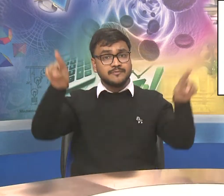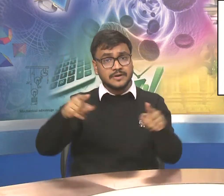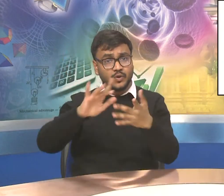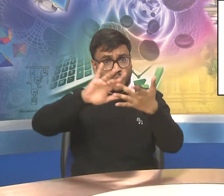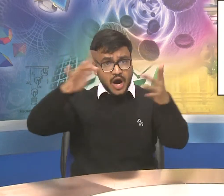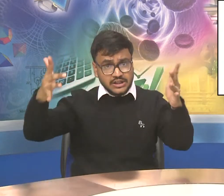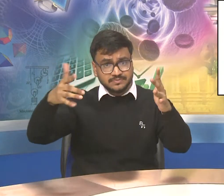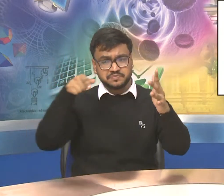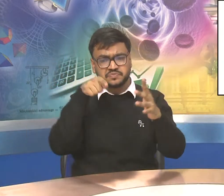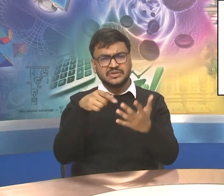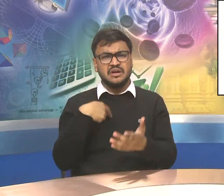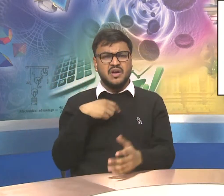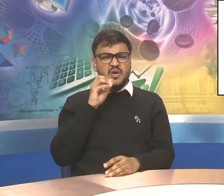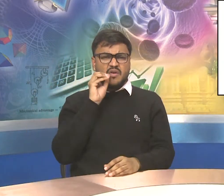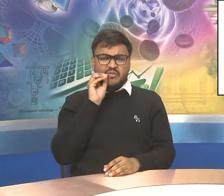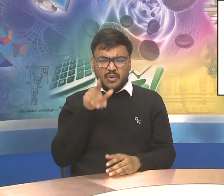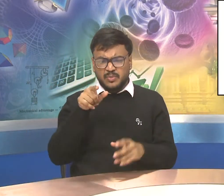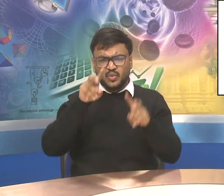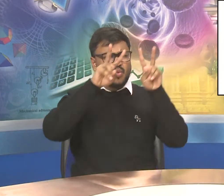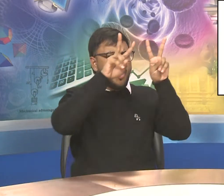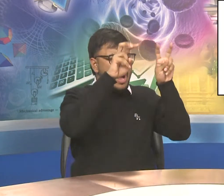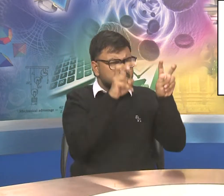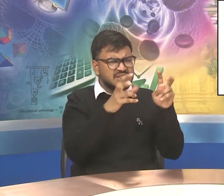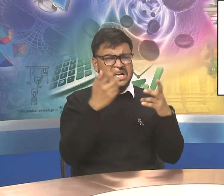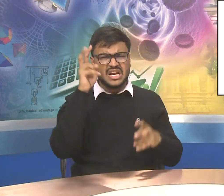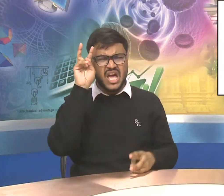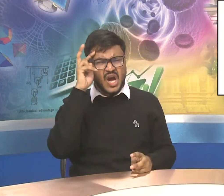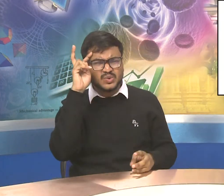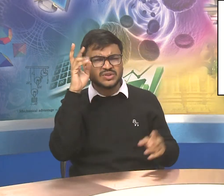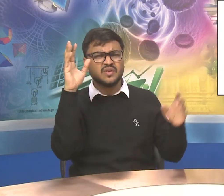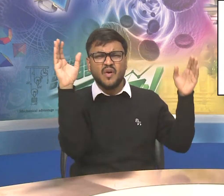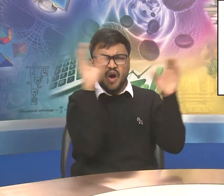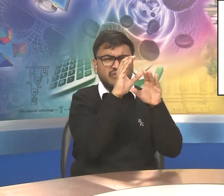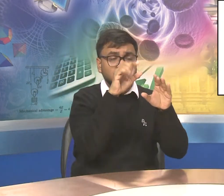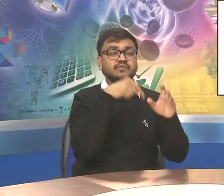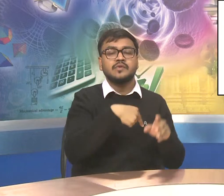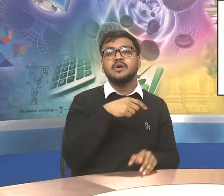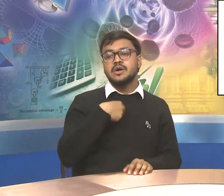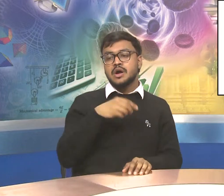Reservation of documents is important services.